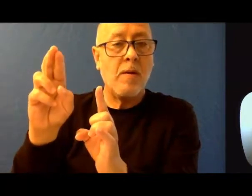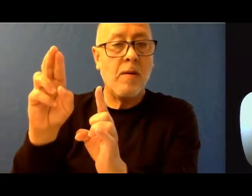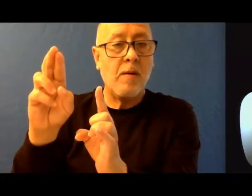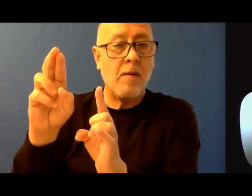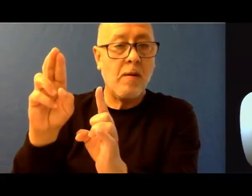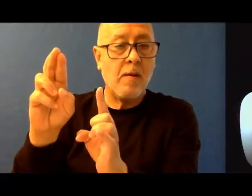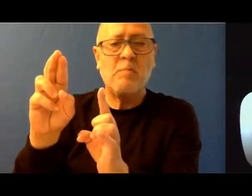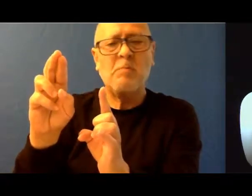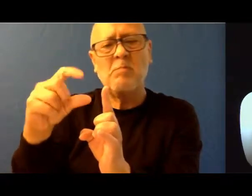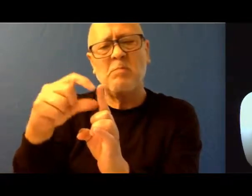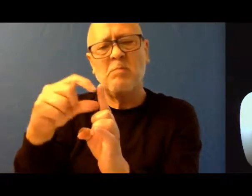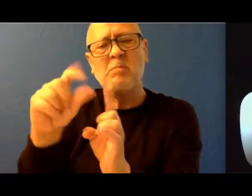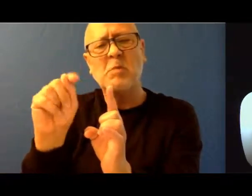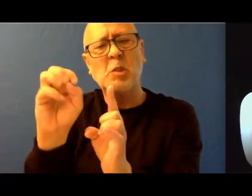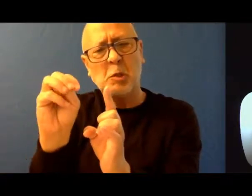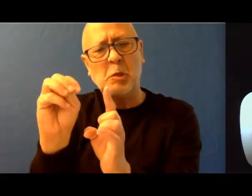term.